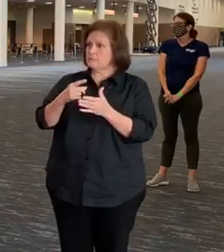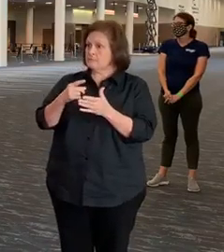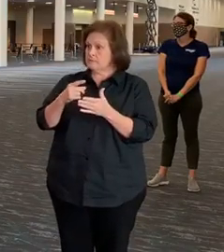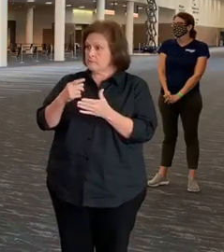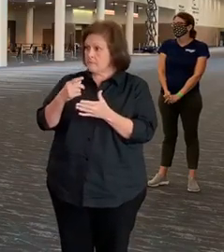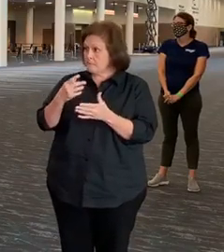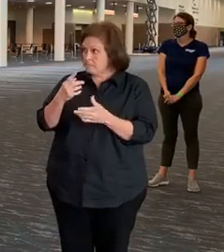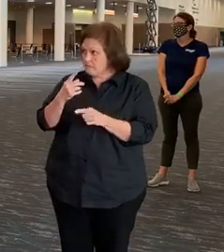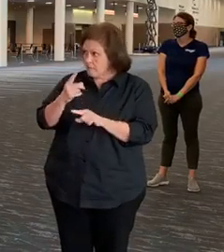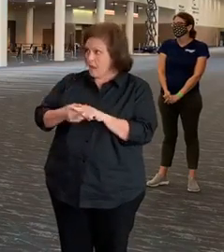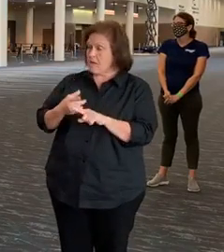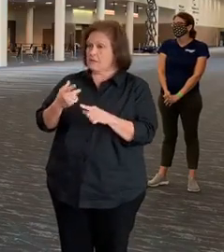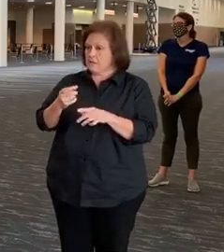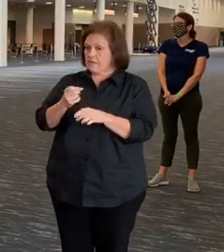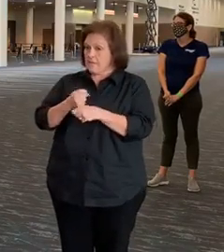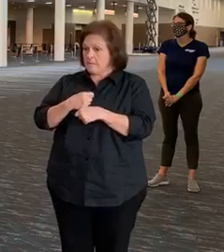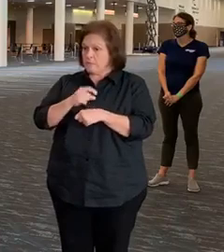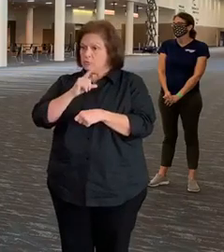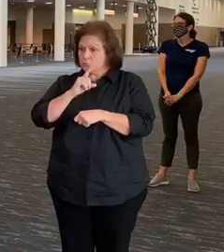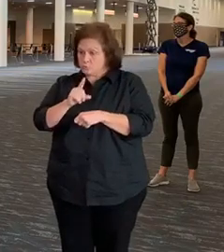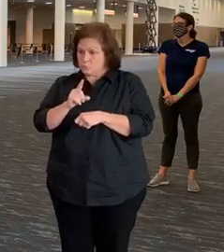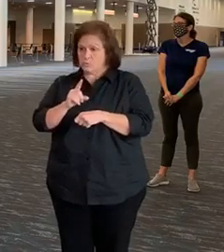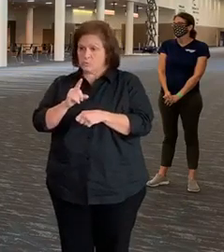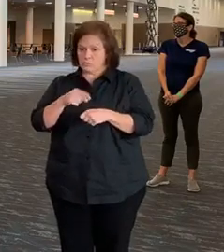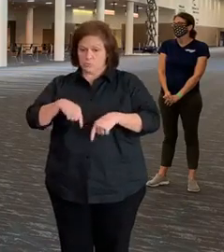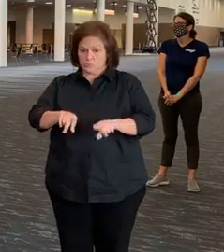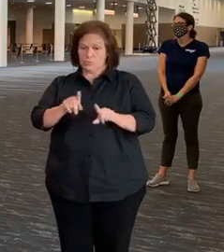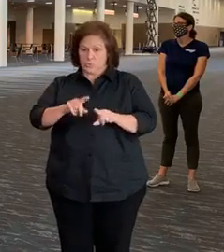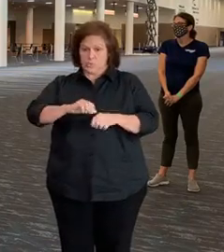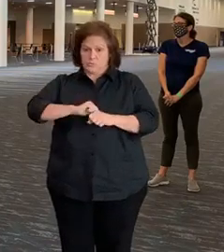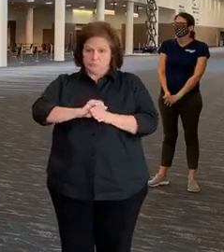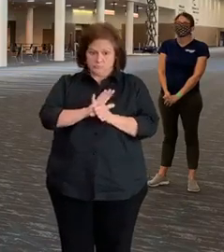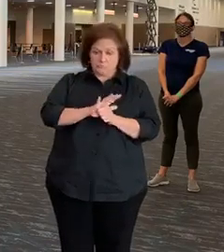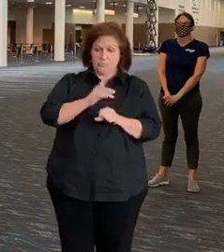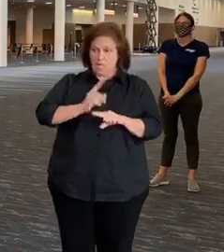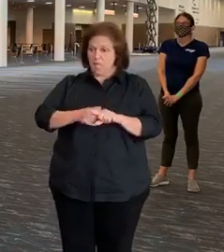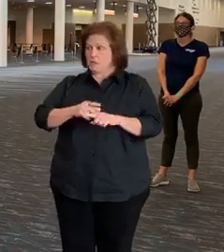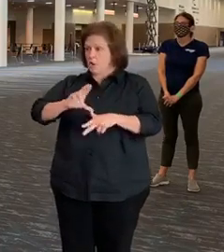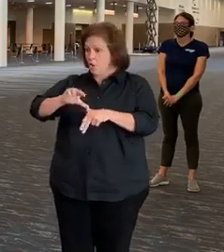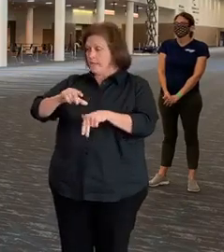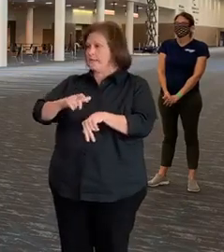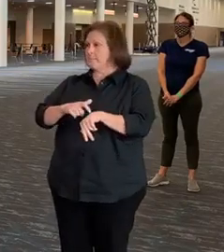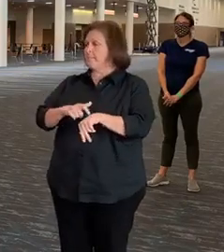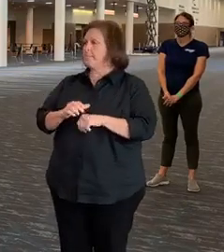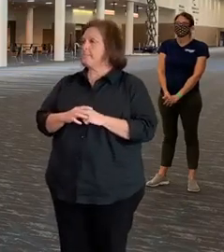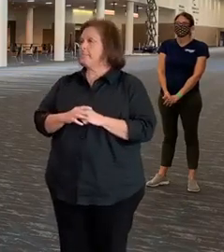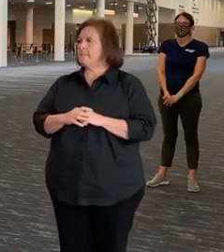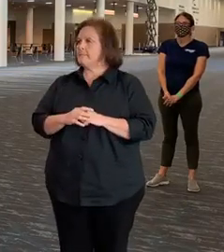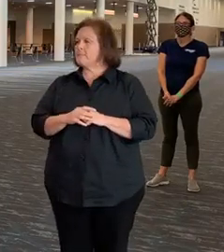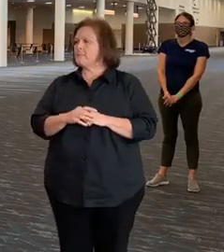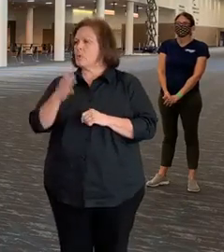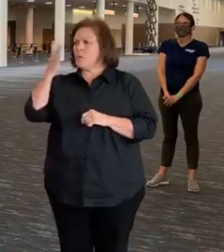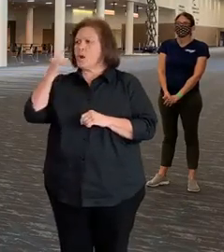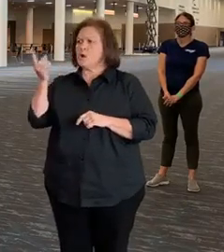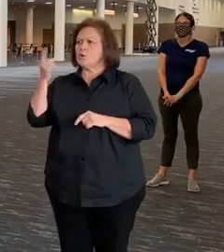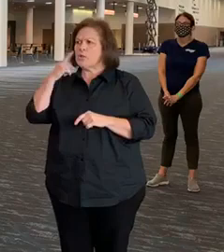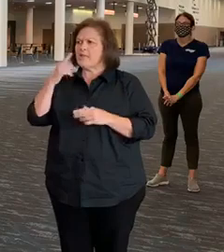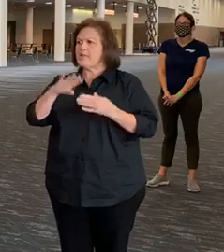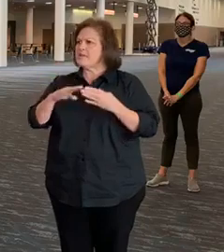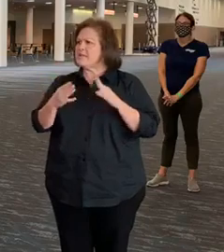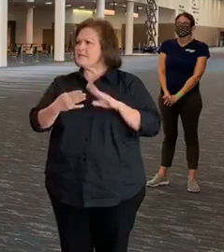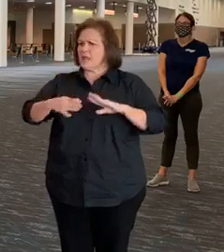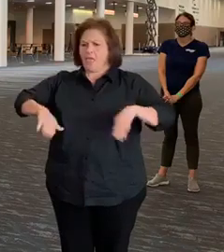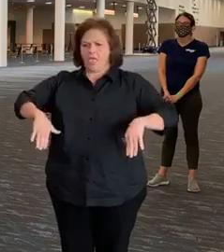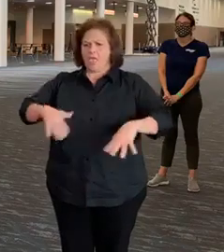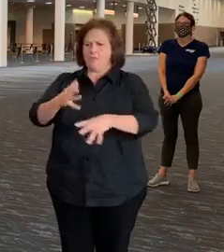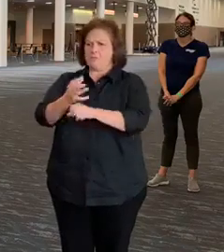based on the needs of this pandemic right now, and of course, in the midst of hurricane season. Why do you think that the city